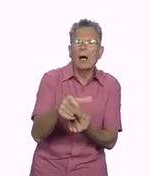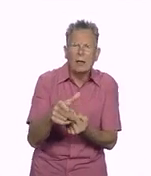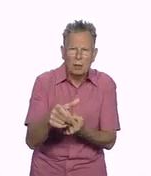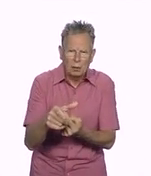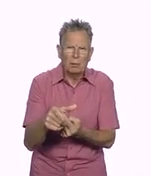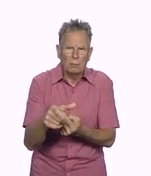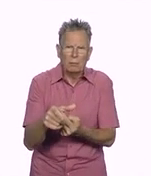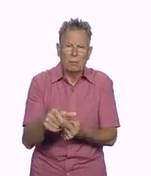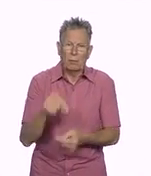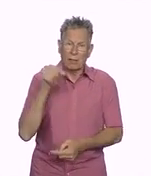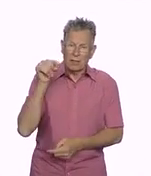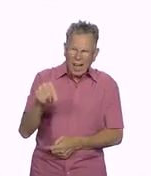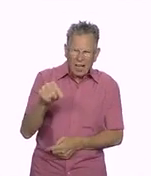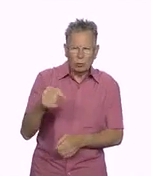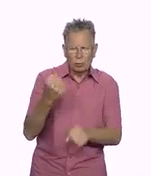step in.